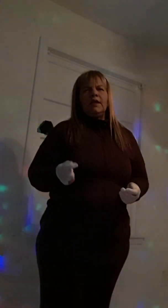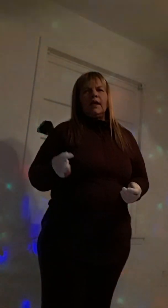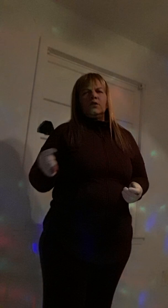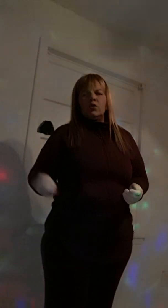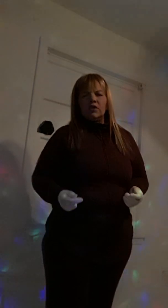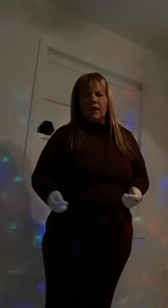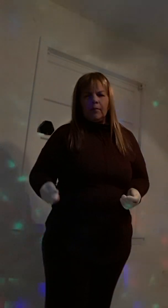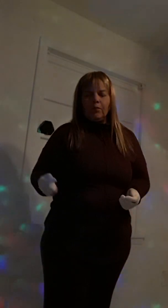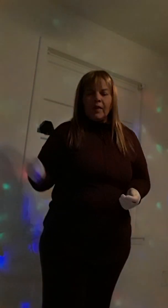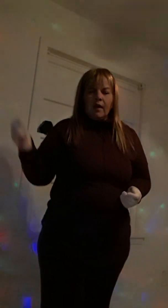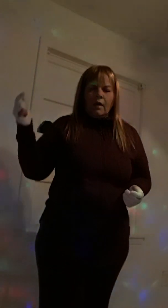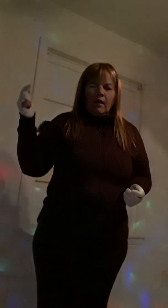2014,